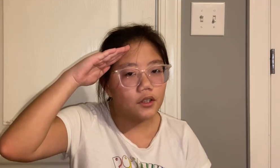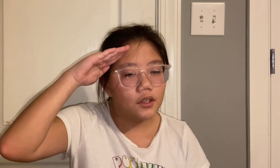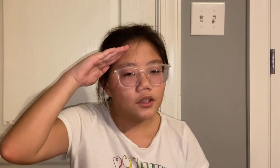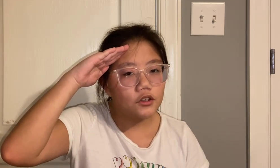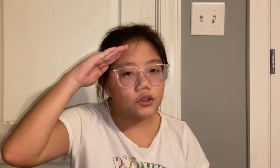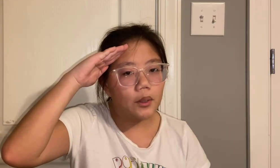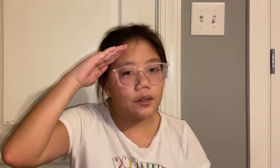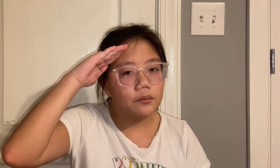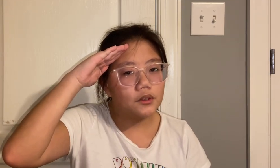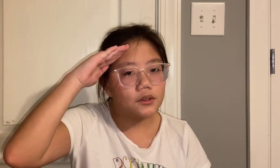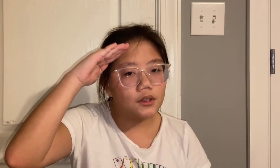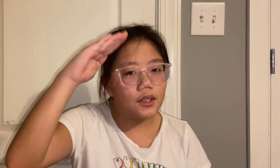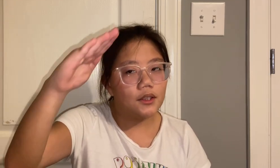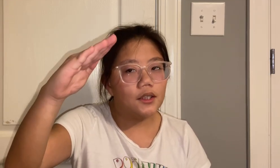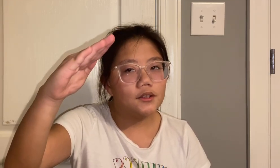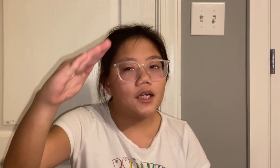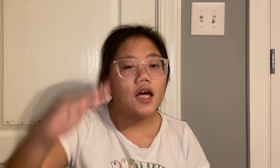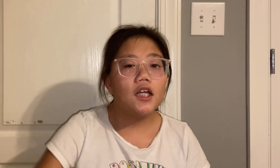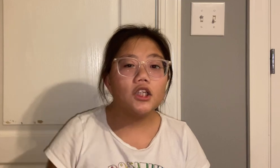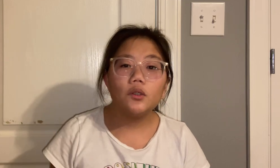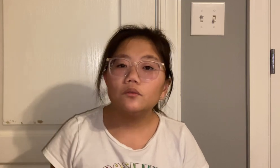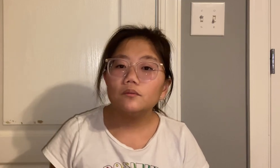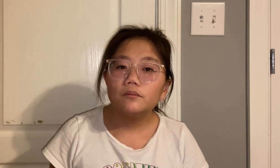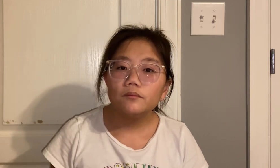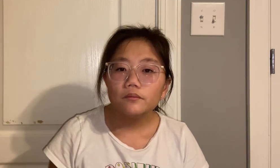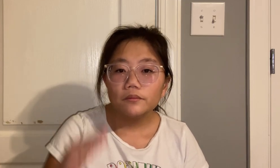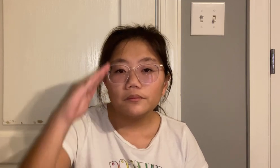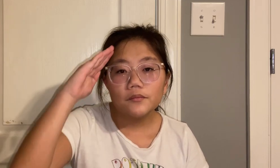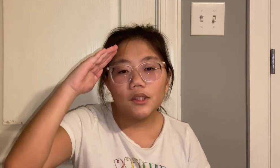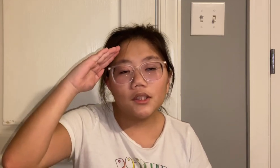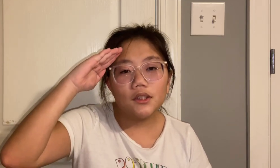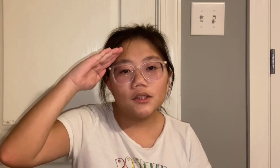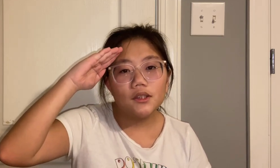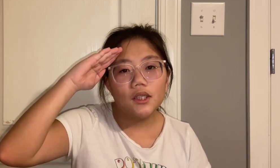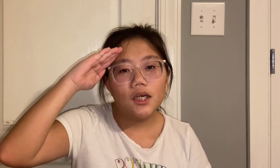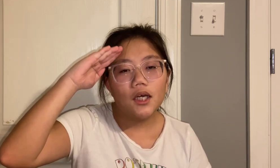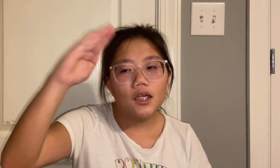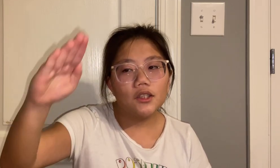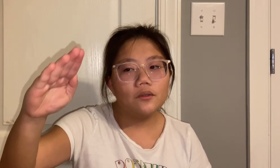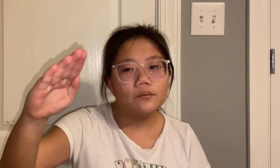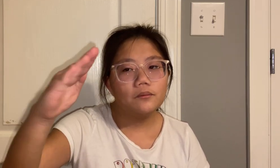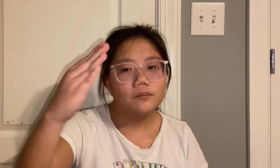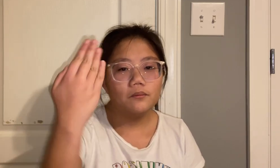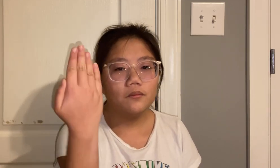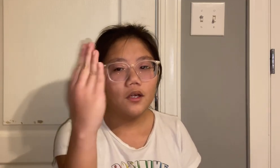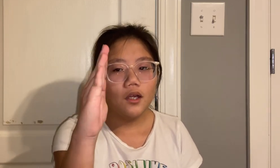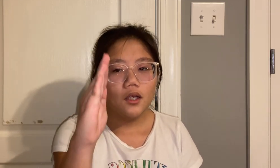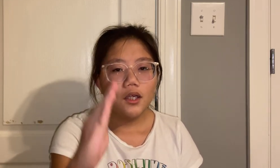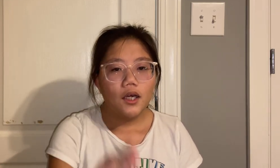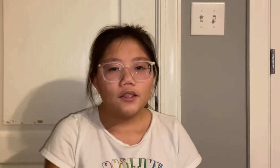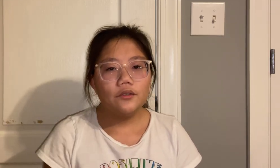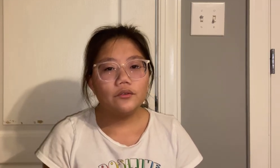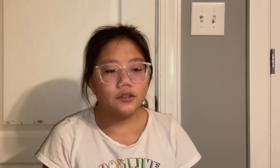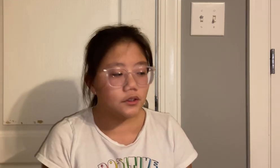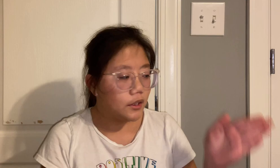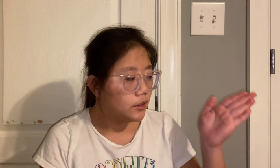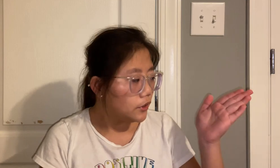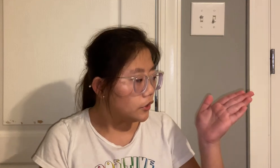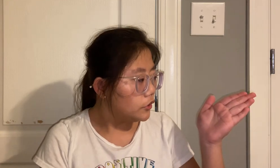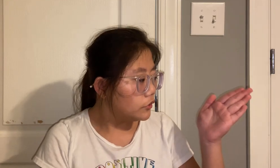just go out once and that is hello again hello then you're going to take your